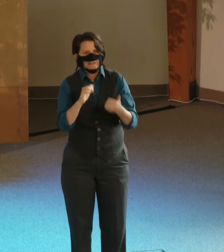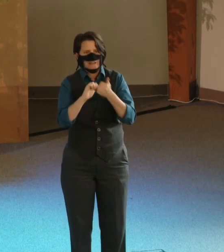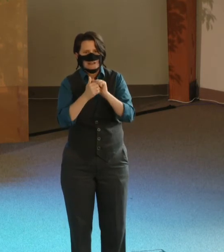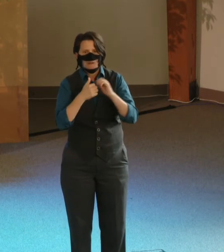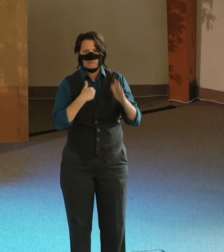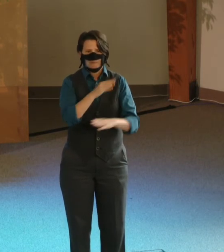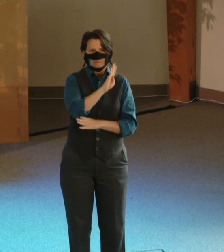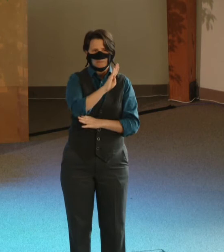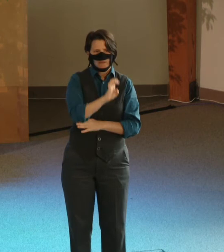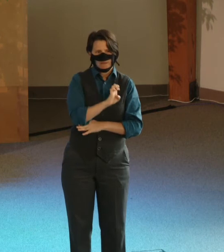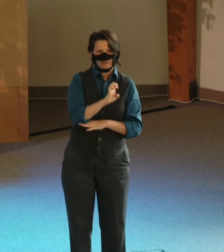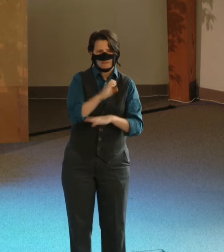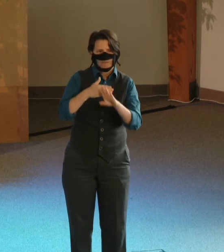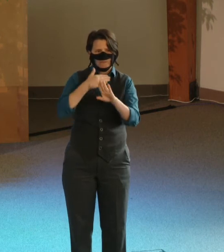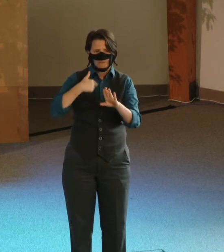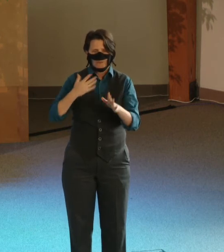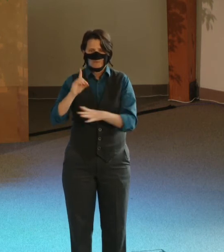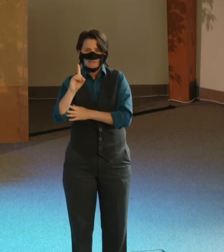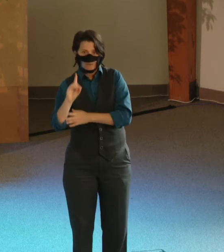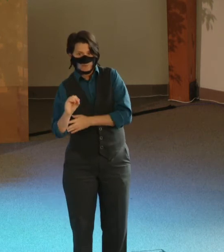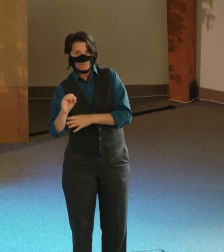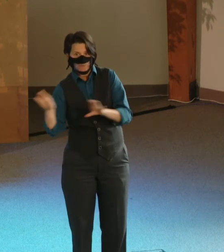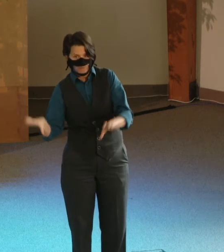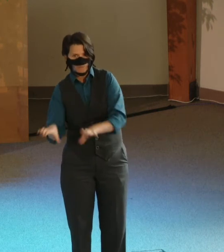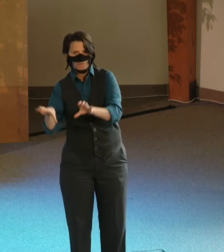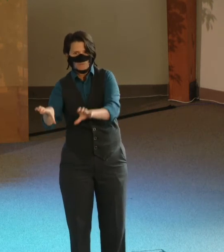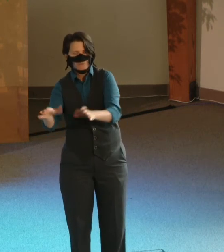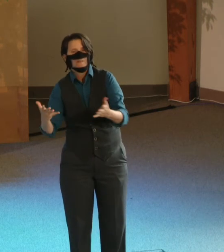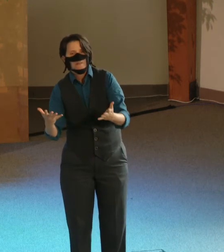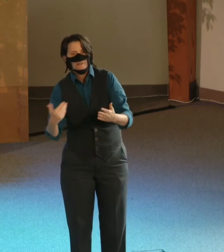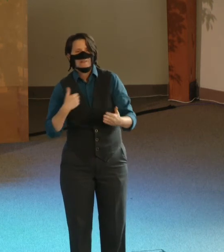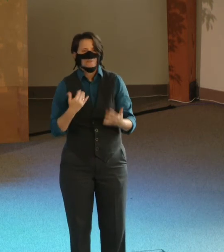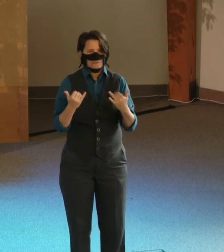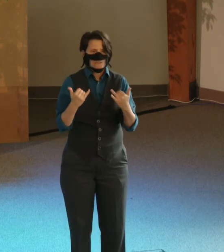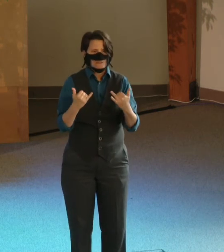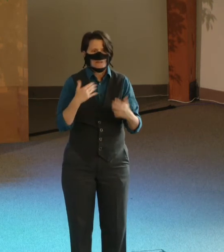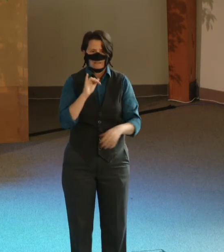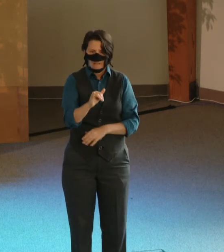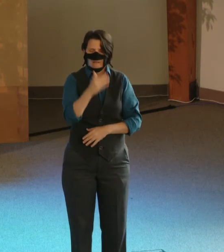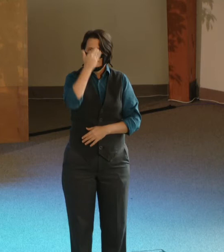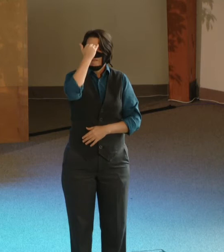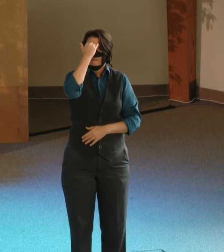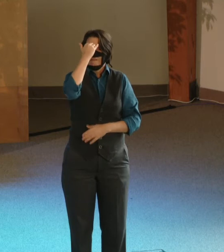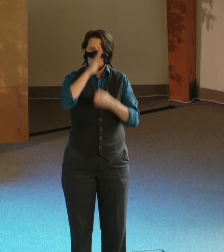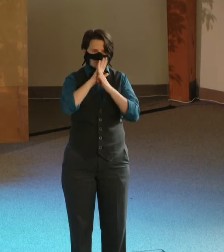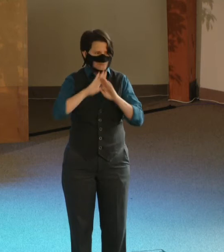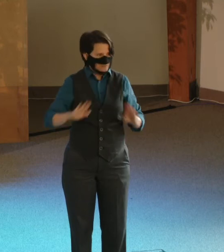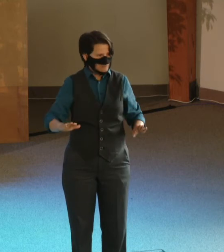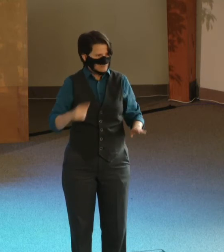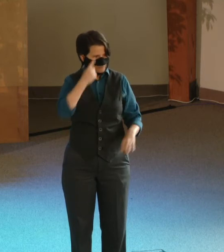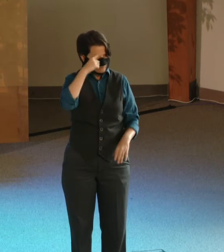to do. And today, we can hold the consciousness of that peace for Adrian's